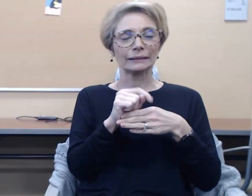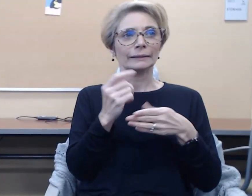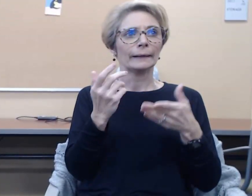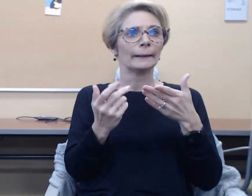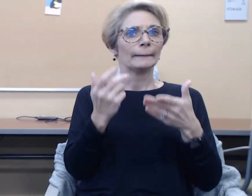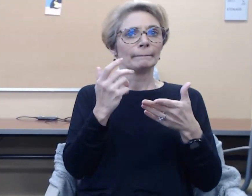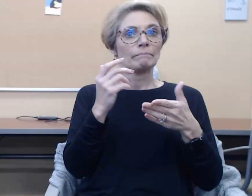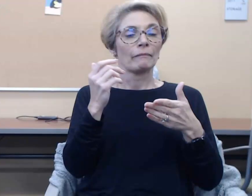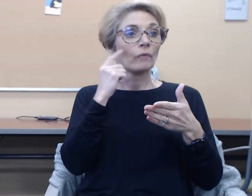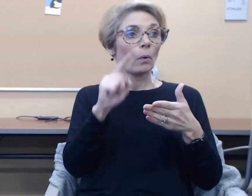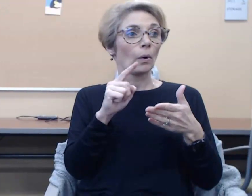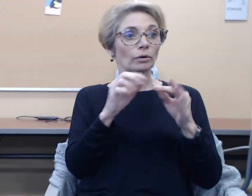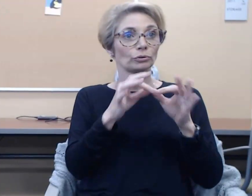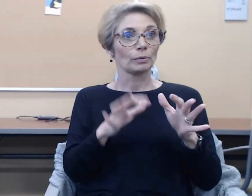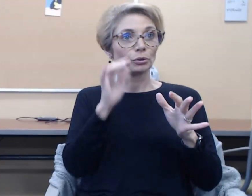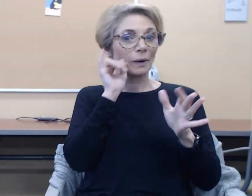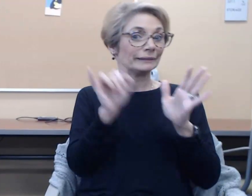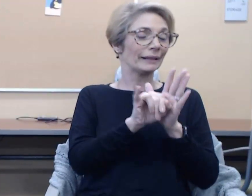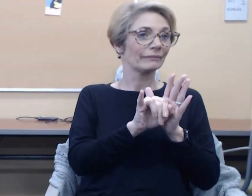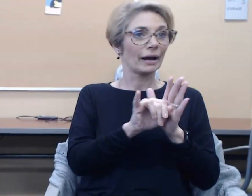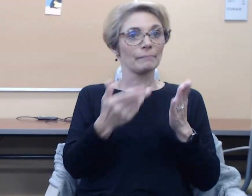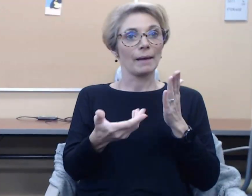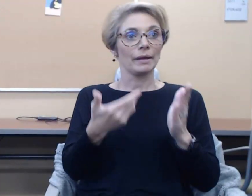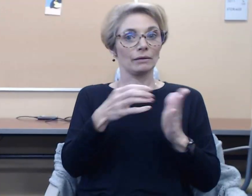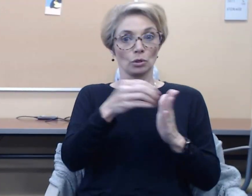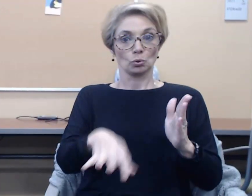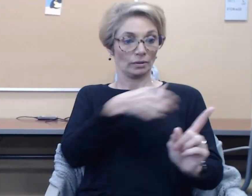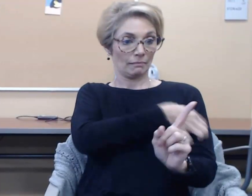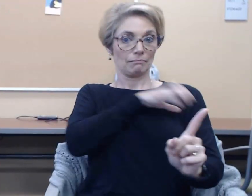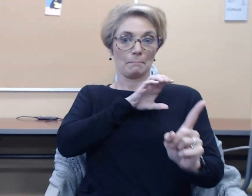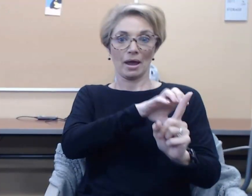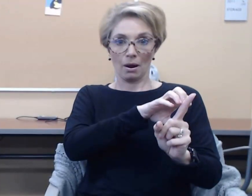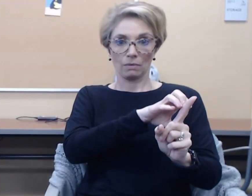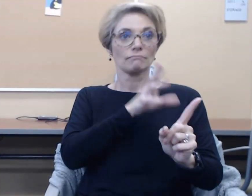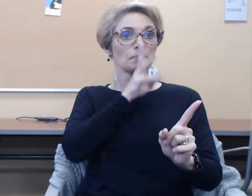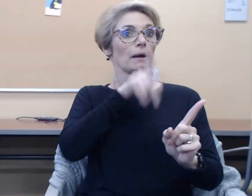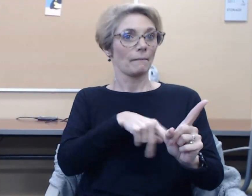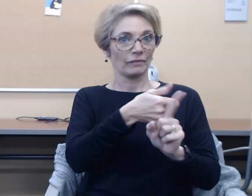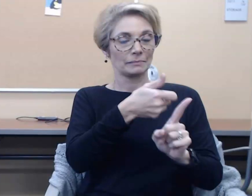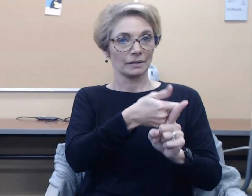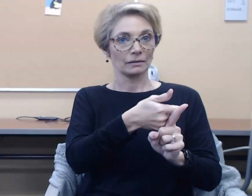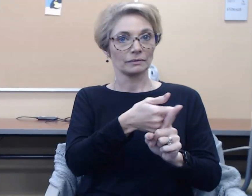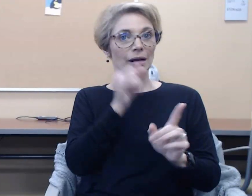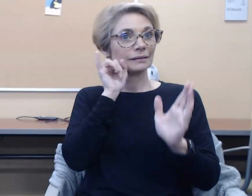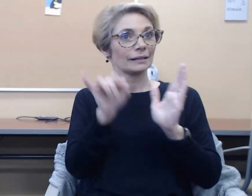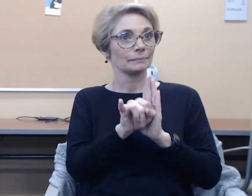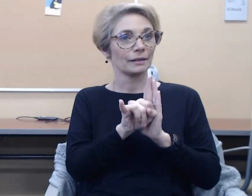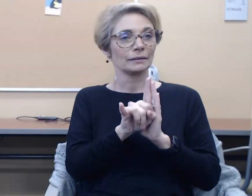it's empowering the deaf student themselves to then speak up for themselves. Also identifying the triggers and